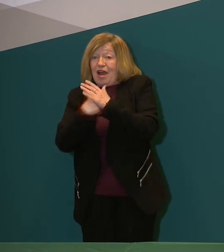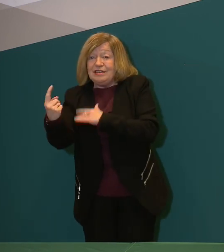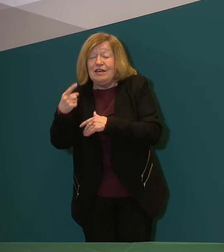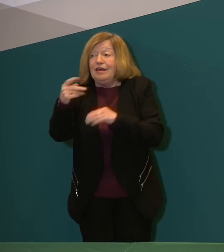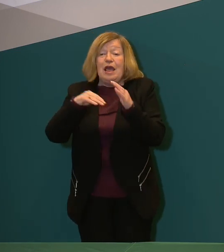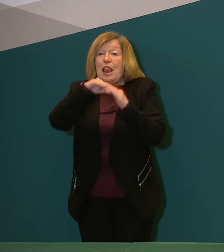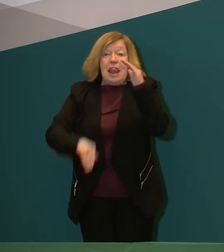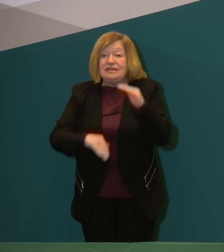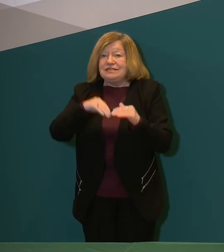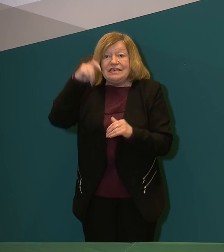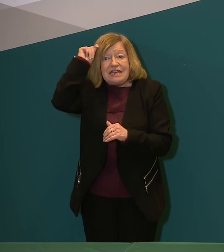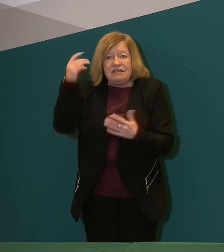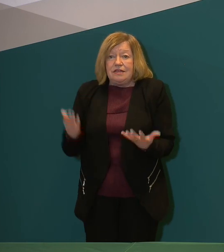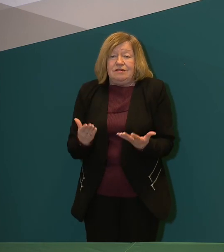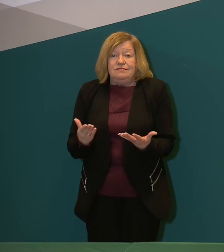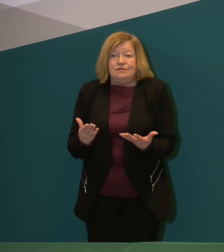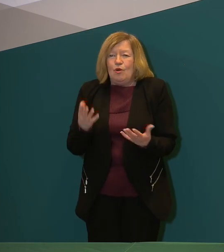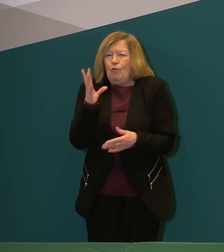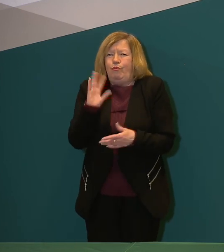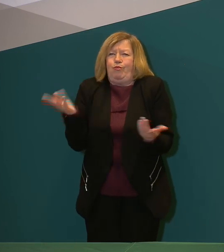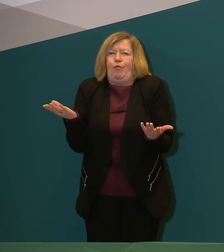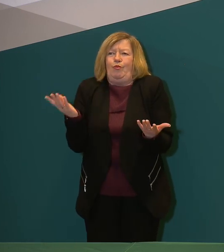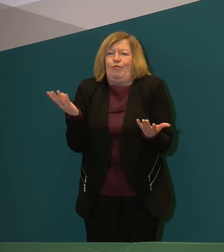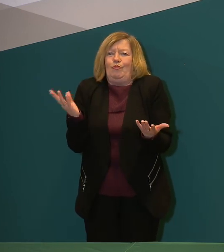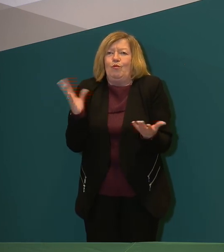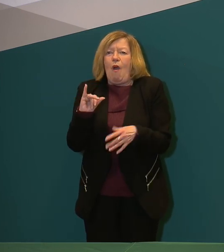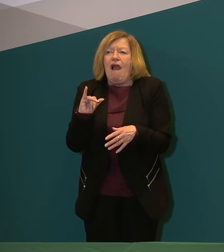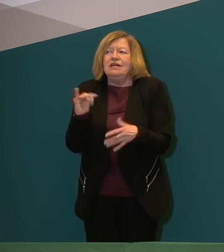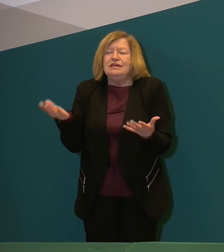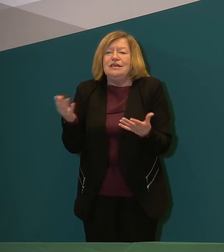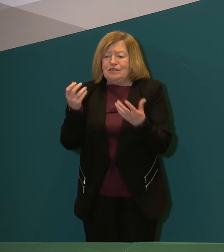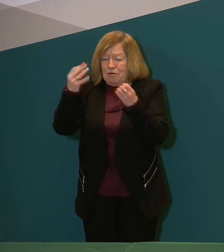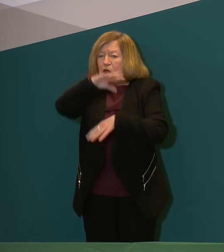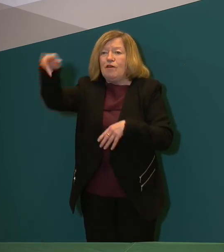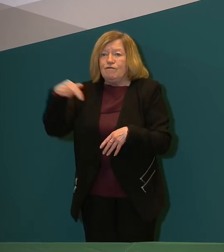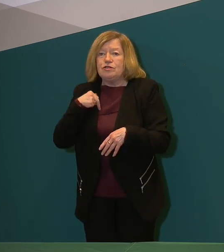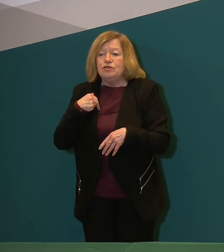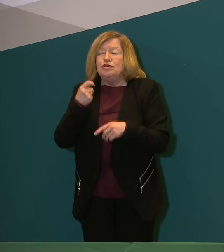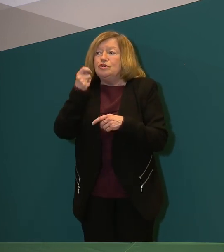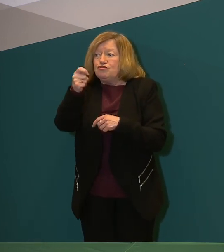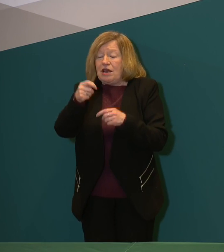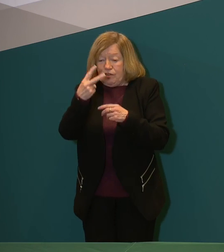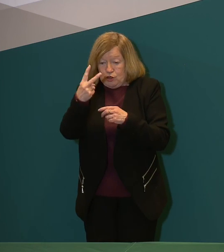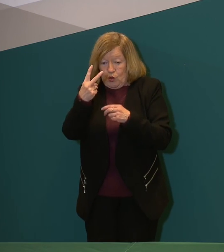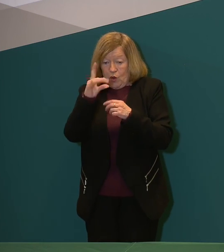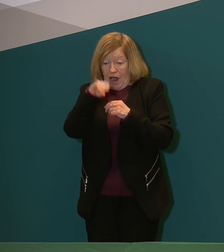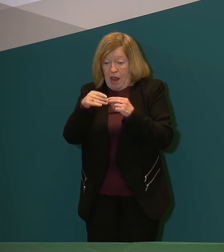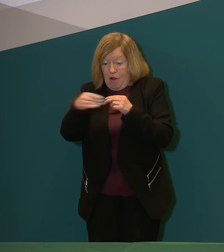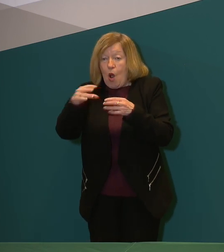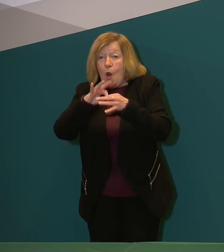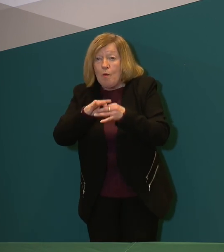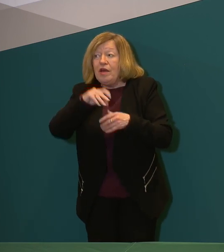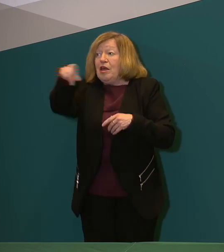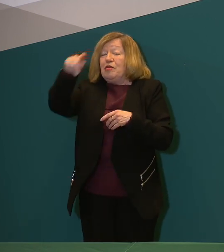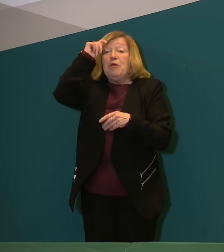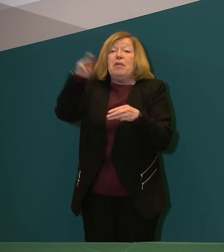much less testing. So why is it that so many of us can't travel 2 kilometres from our home when people seem to be able to